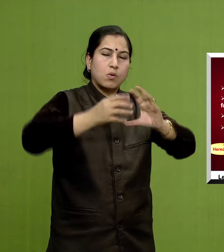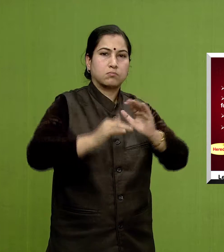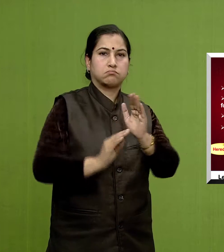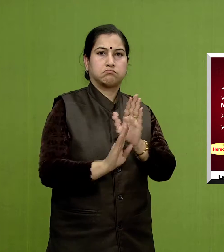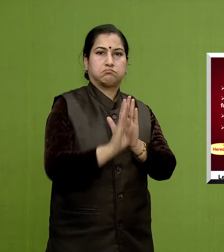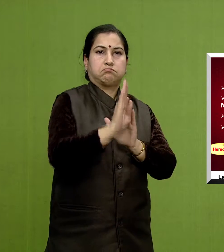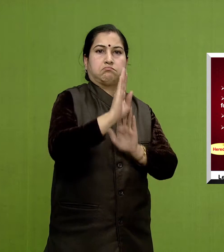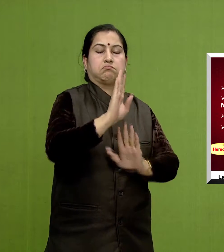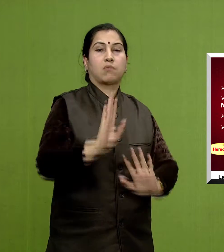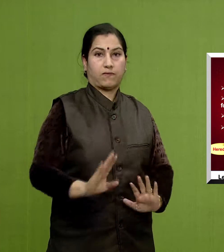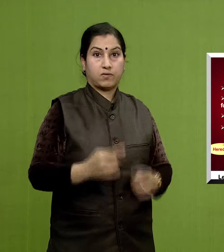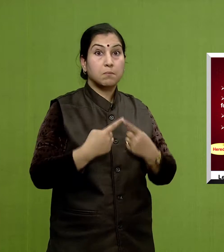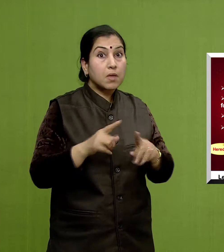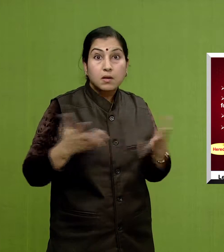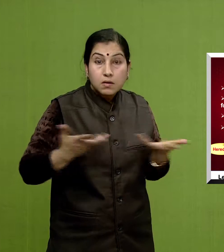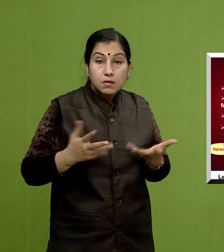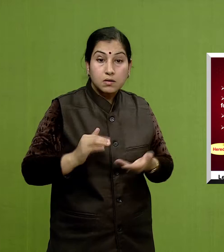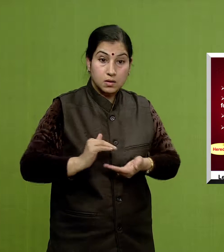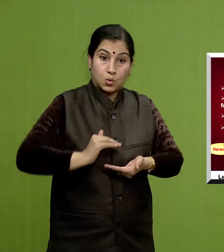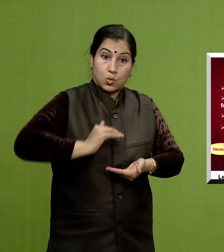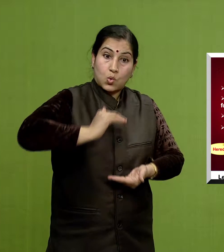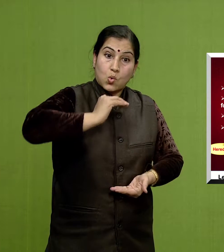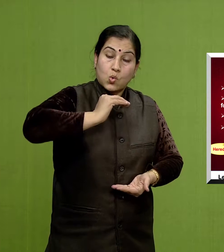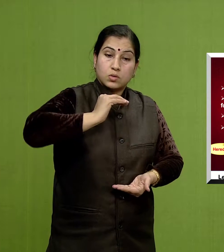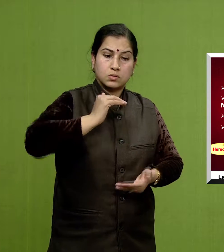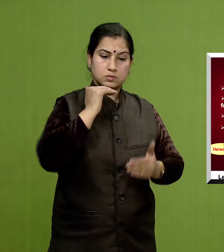But growth stops at certain